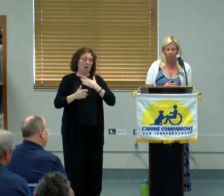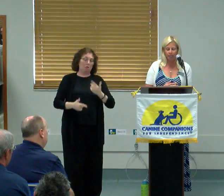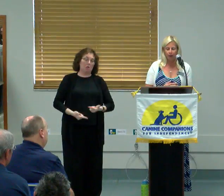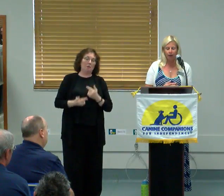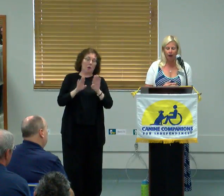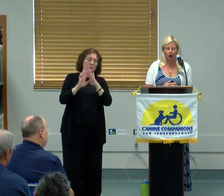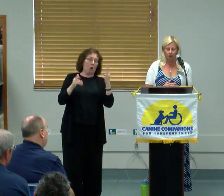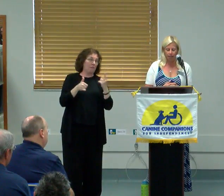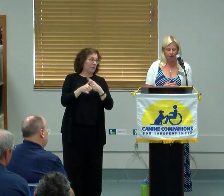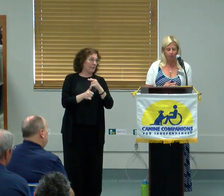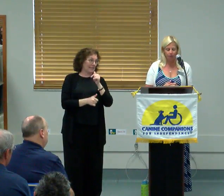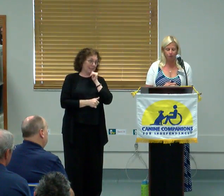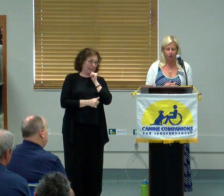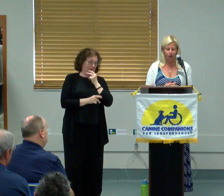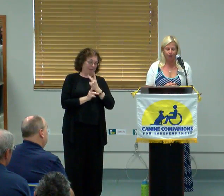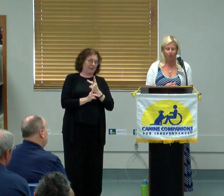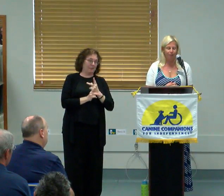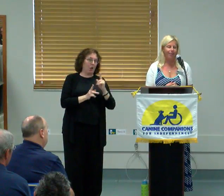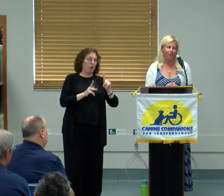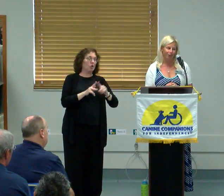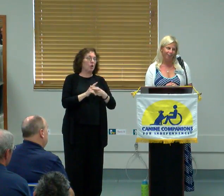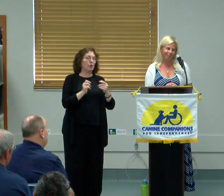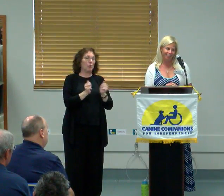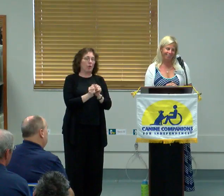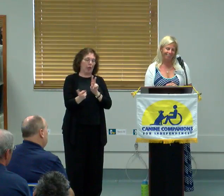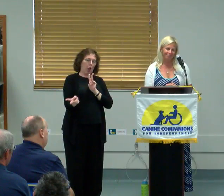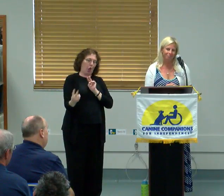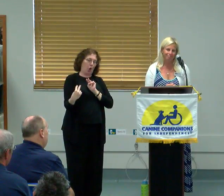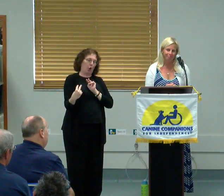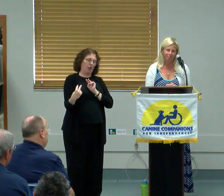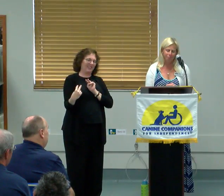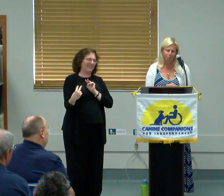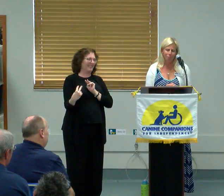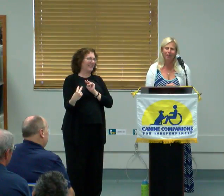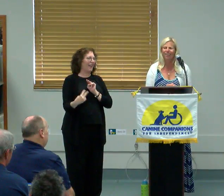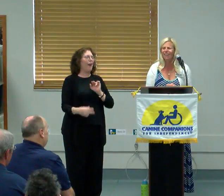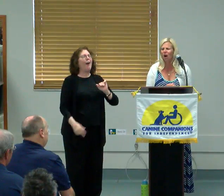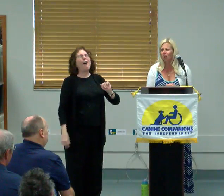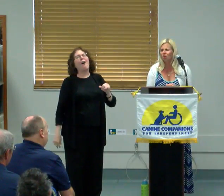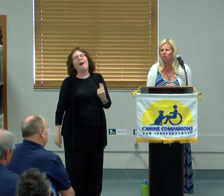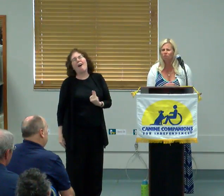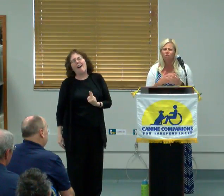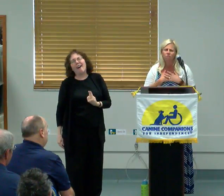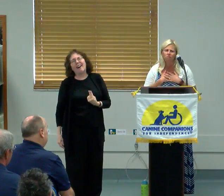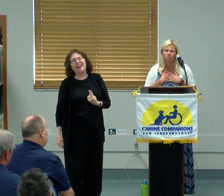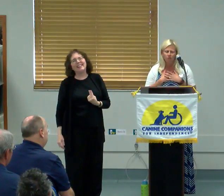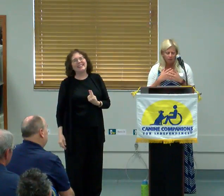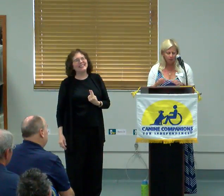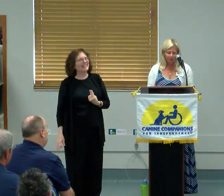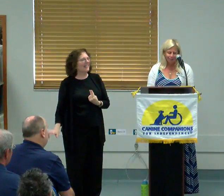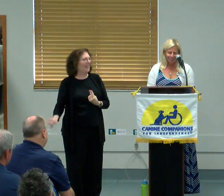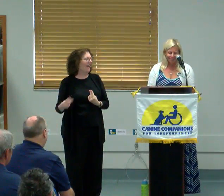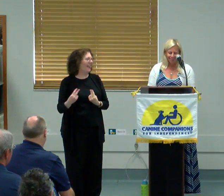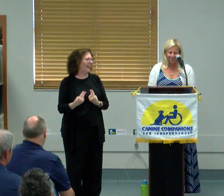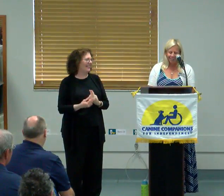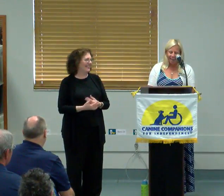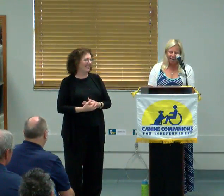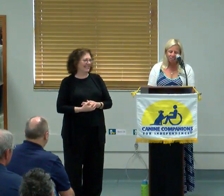the first secret I'll keep started with a look. I